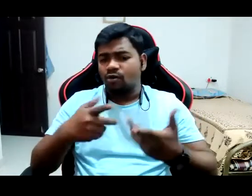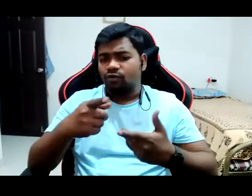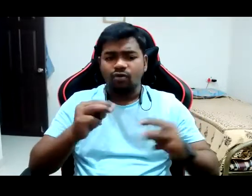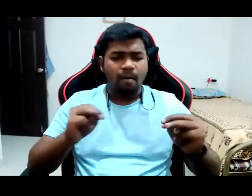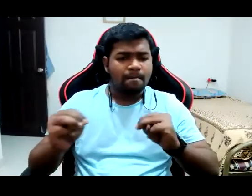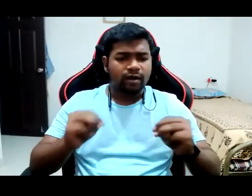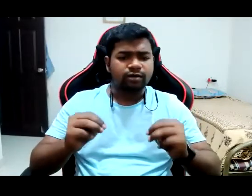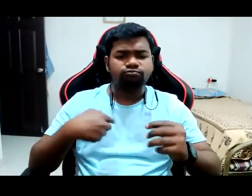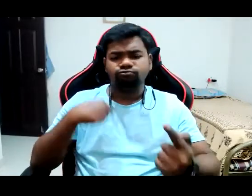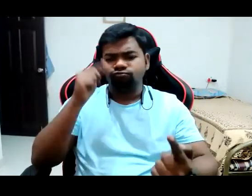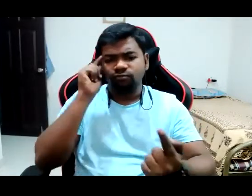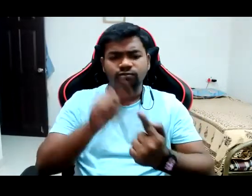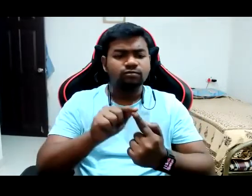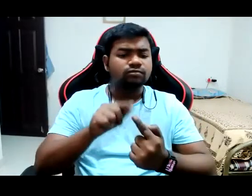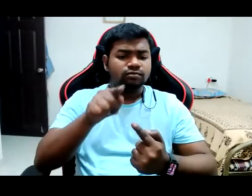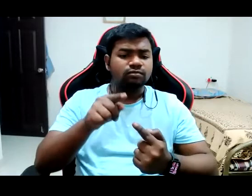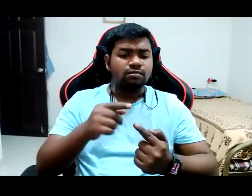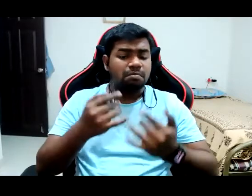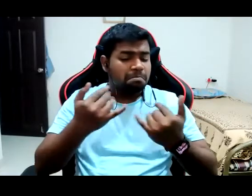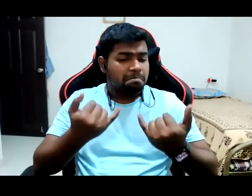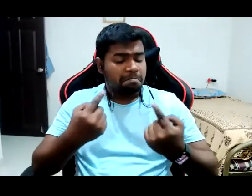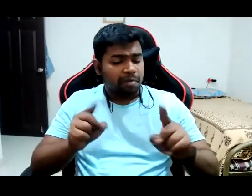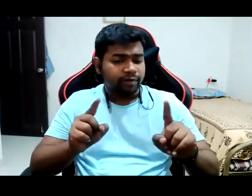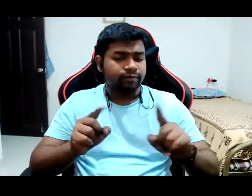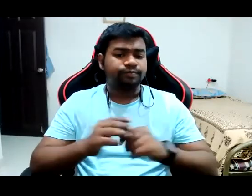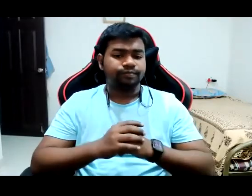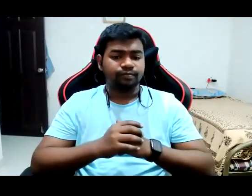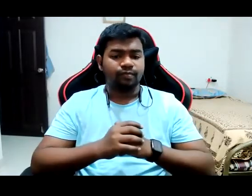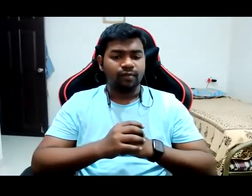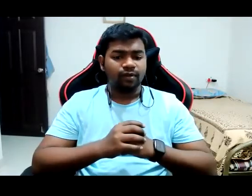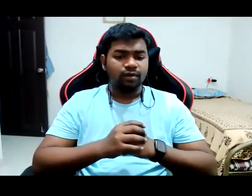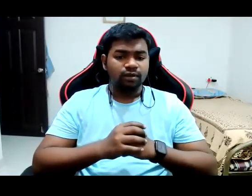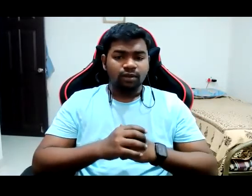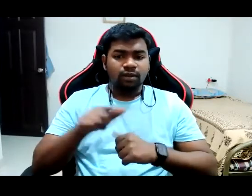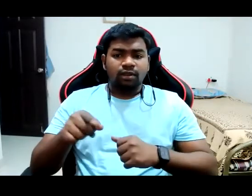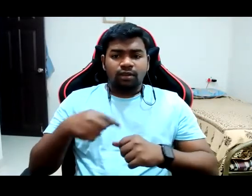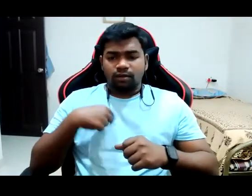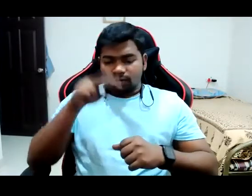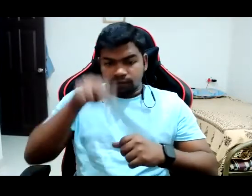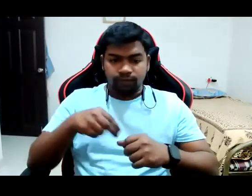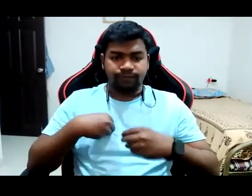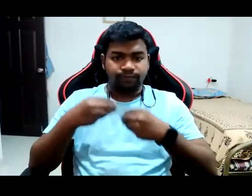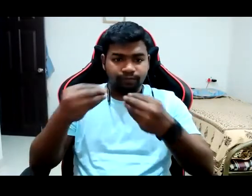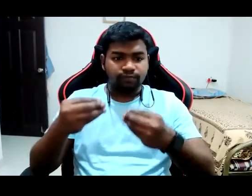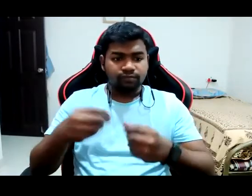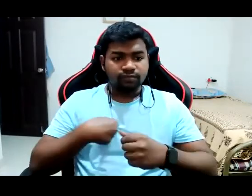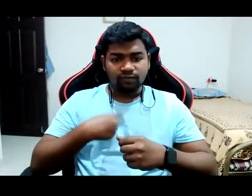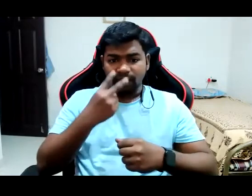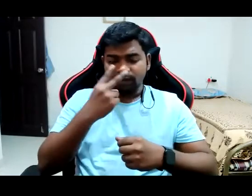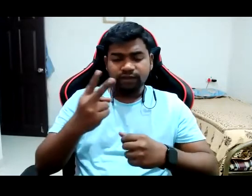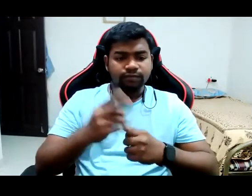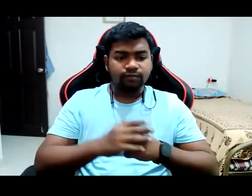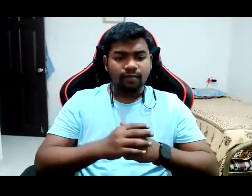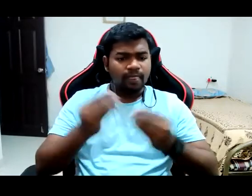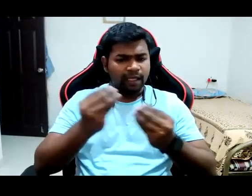consider that. But ideally, and this is a part of how the judging works, ideally, we would love to see some sort